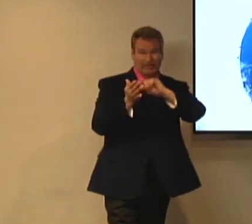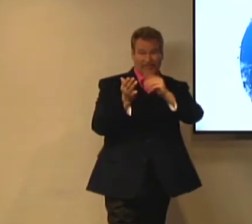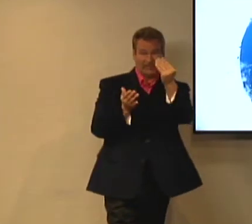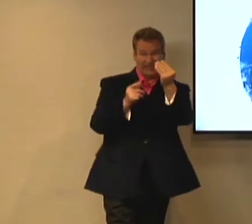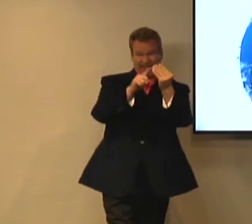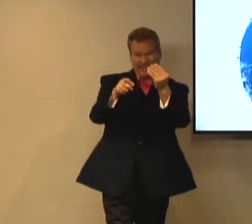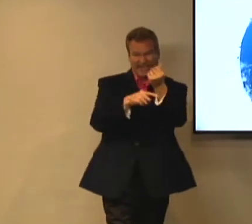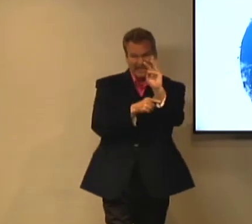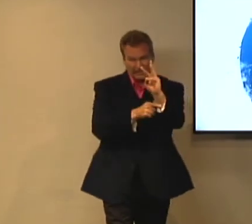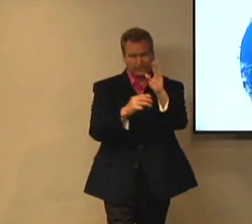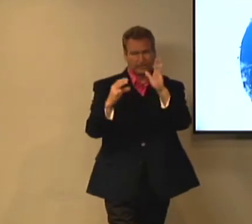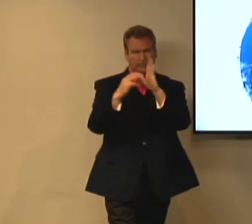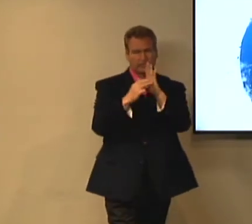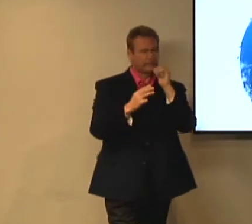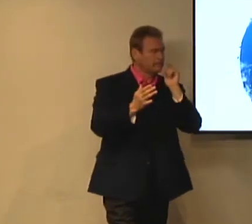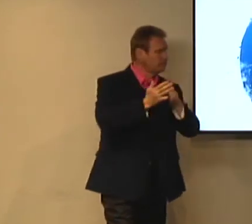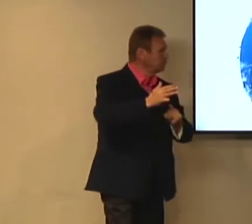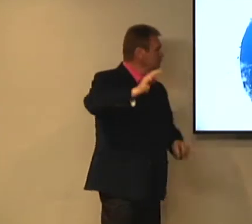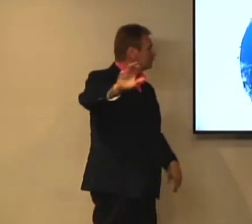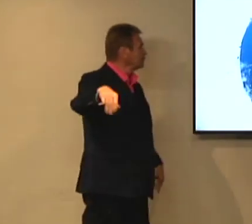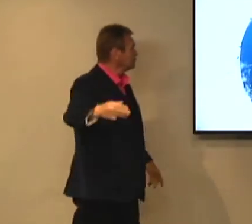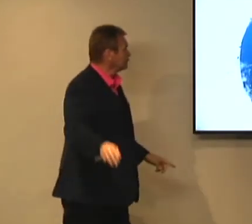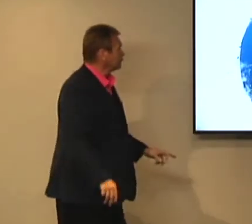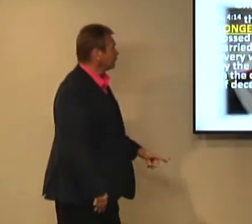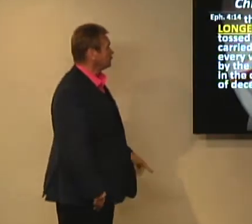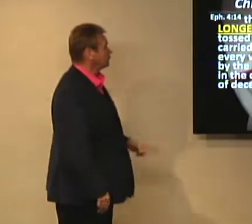Ephesians chapter 4, 15 through 16.